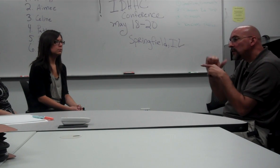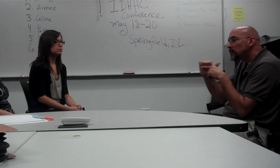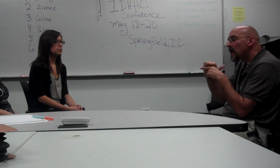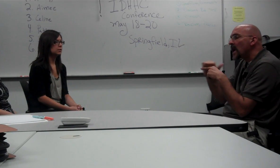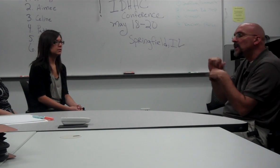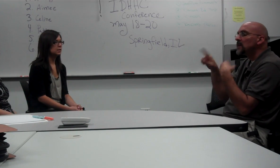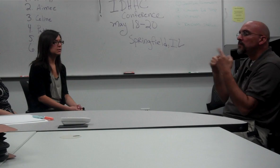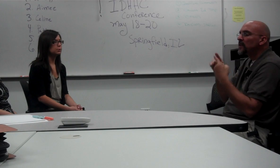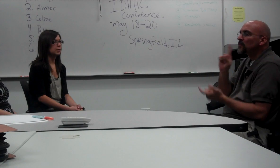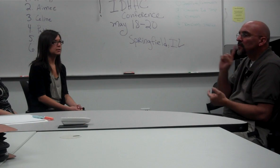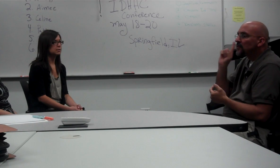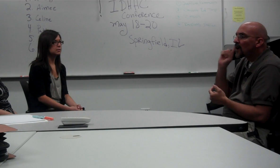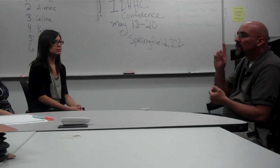We tend to practice